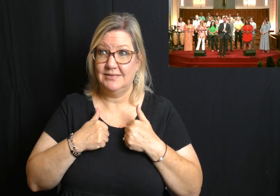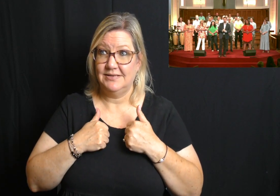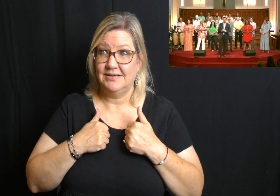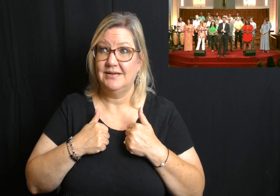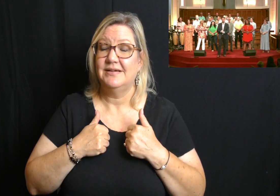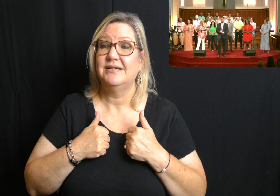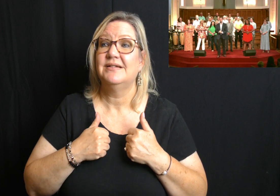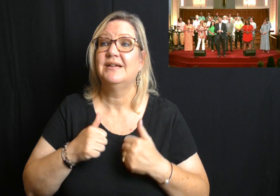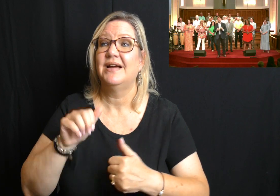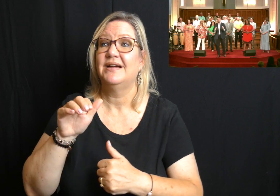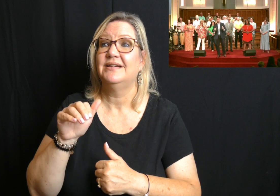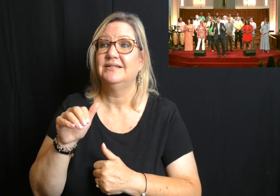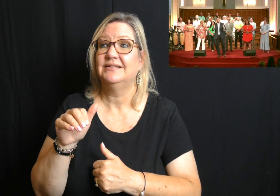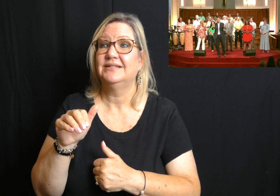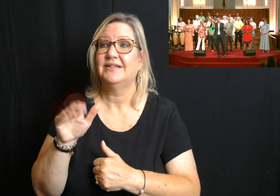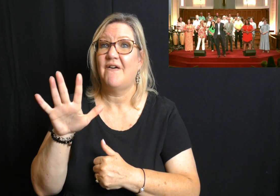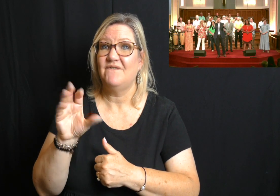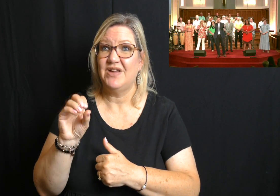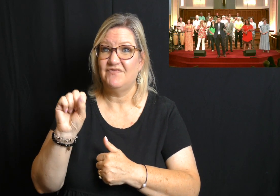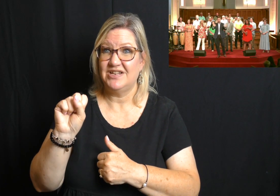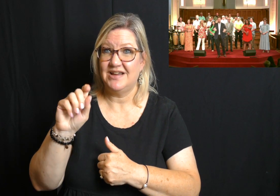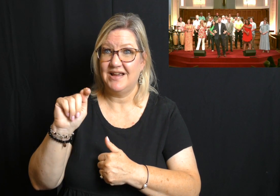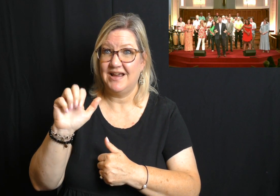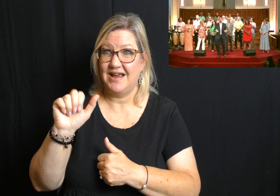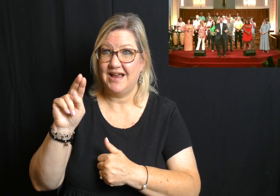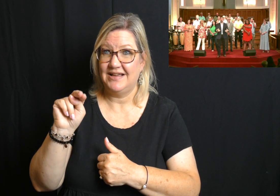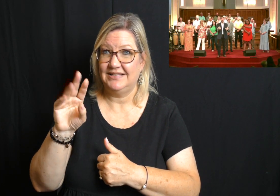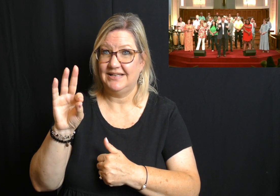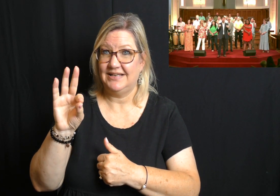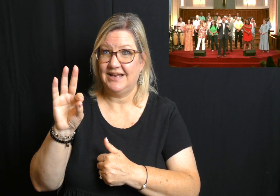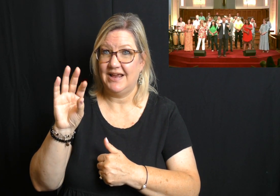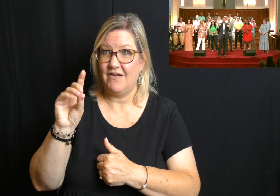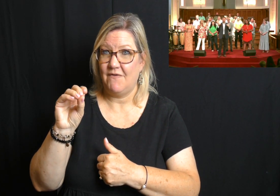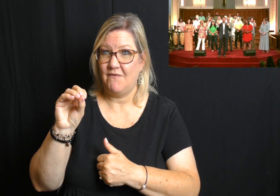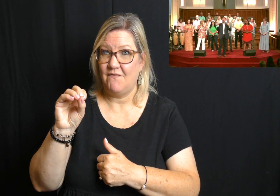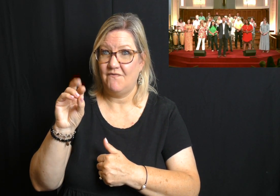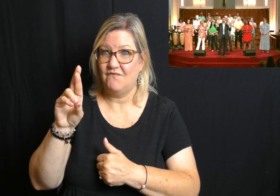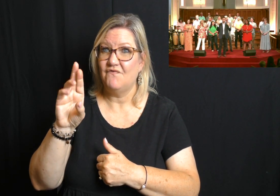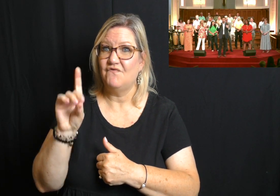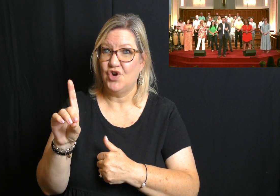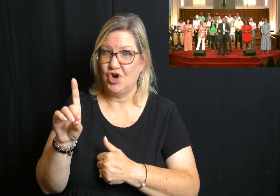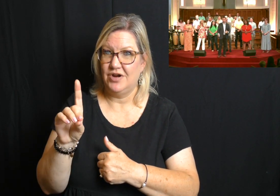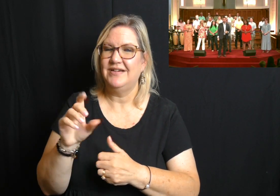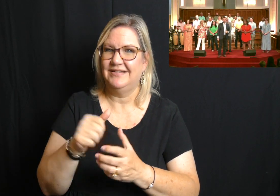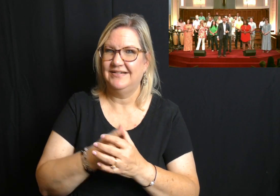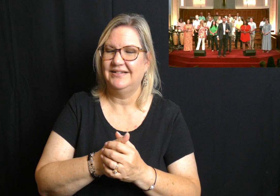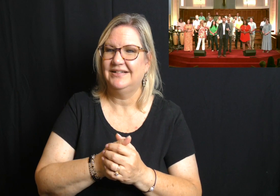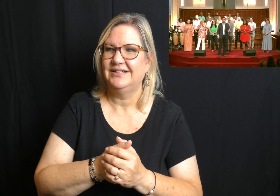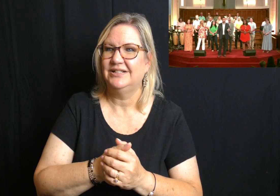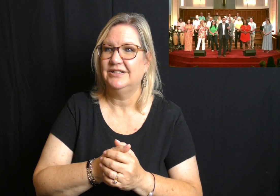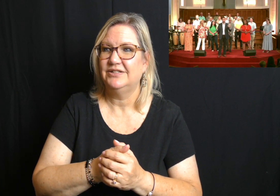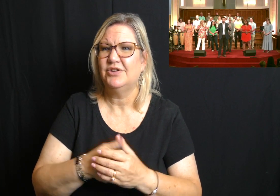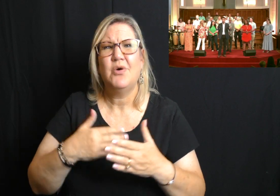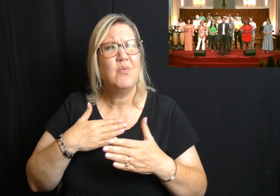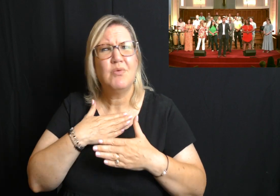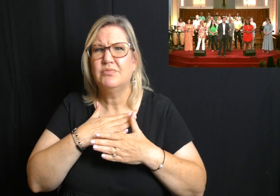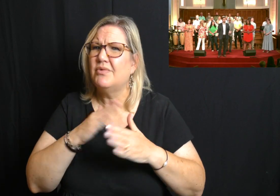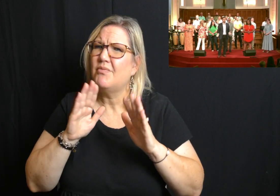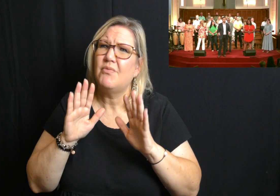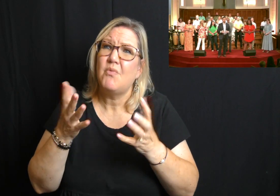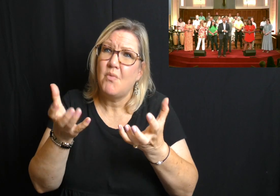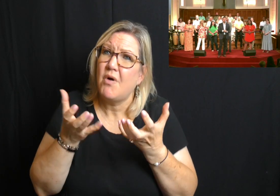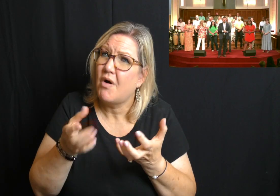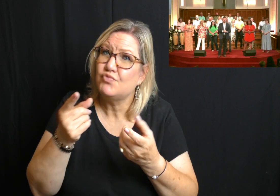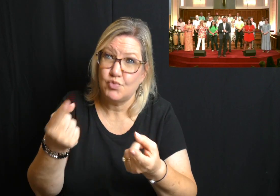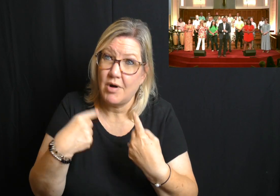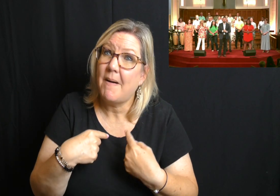than my directions. But we'd love for you to be here with us so that we can, you know, shake your hand, and if you're a hugger, hug your neck,